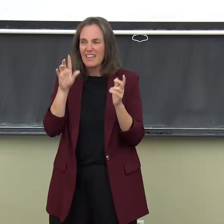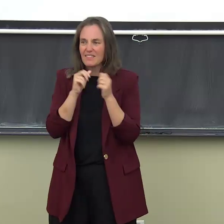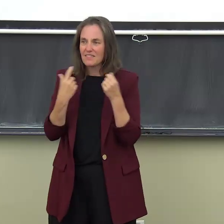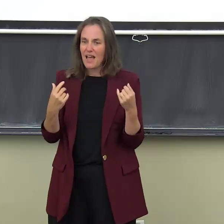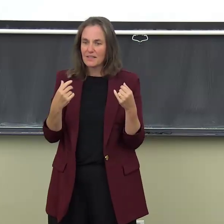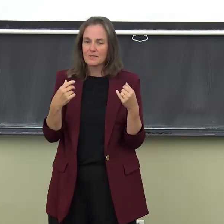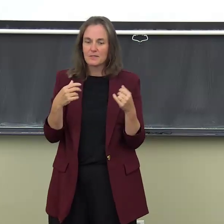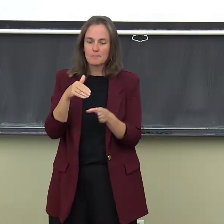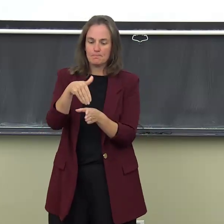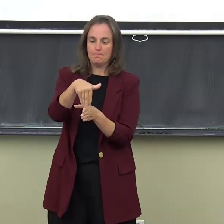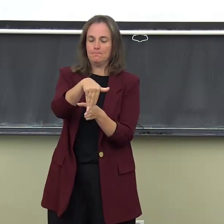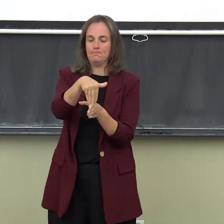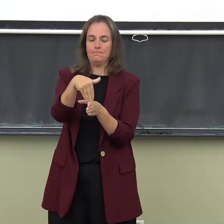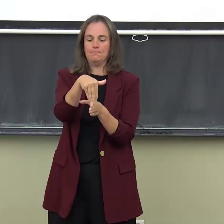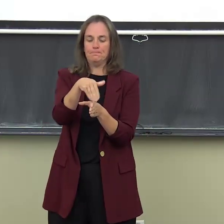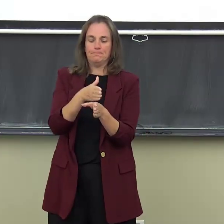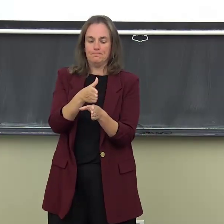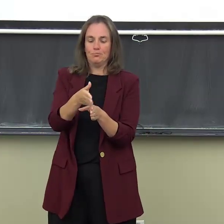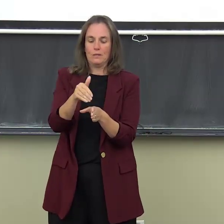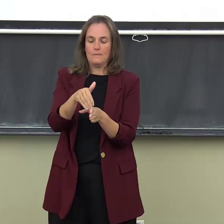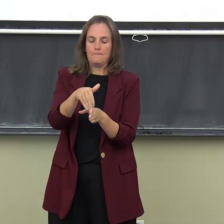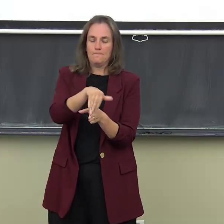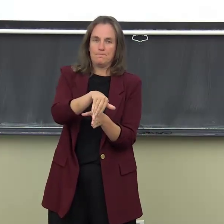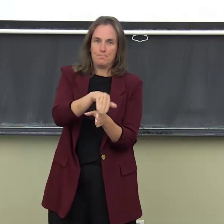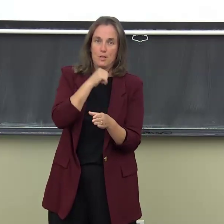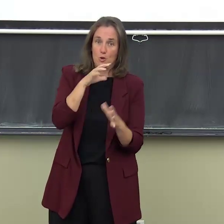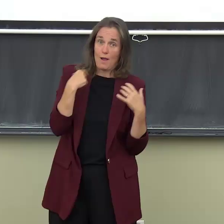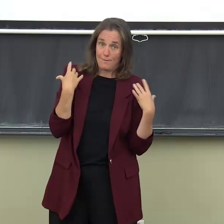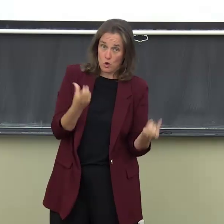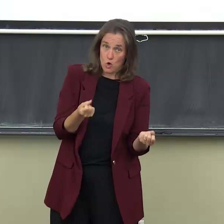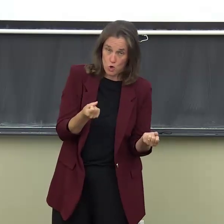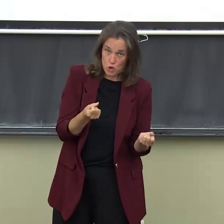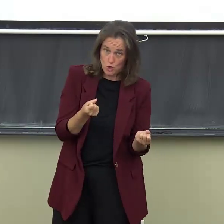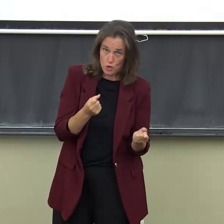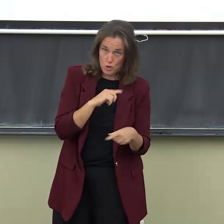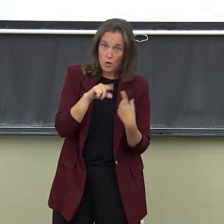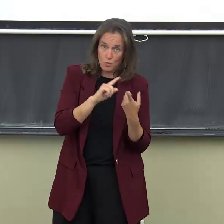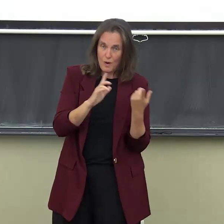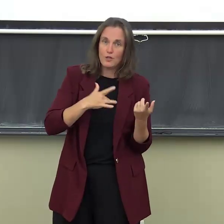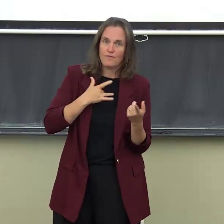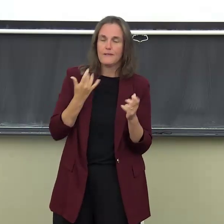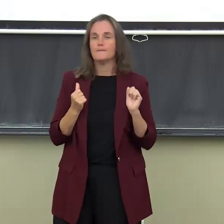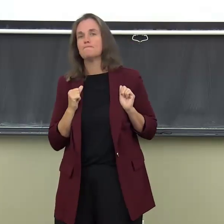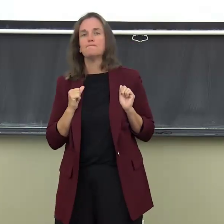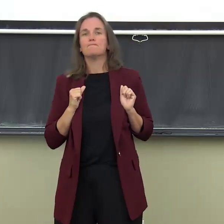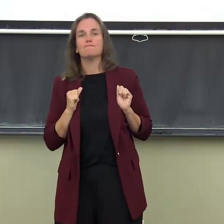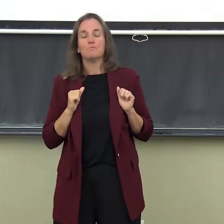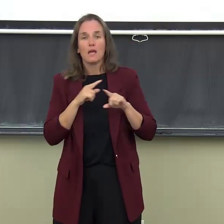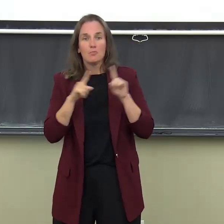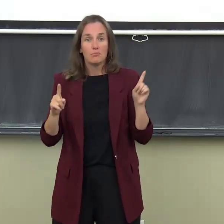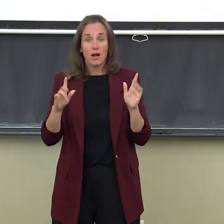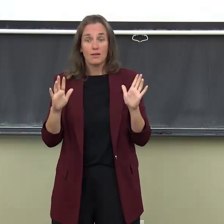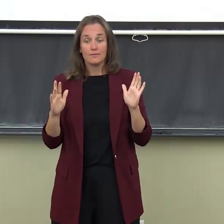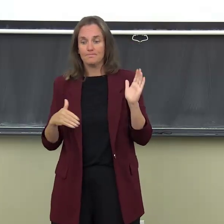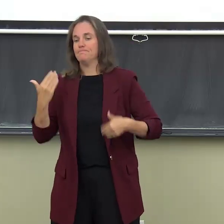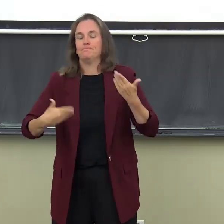line where you don't have the courage when you feel precarious, but then you reach a point where,